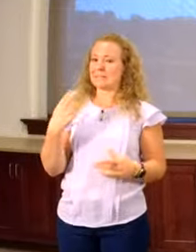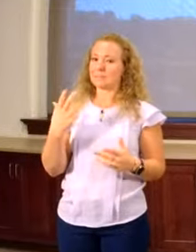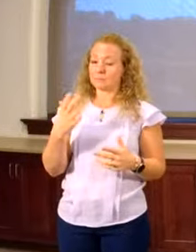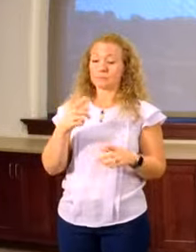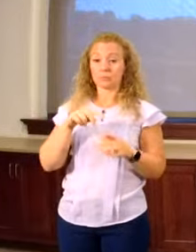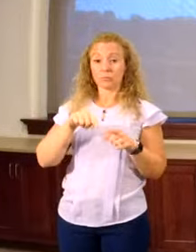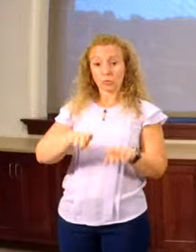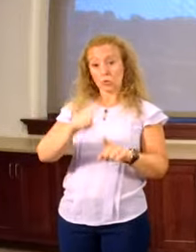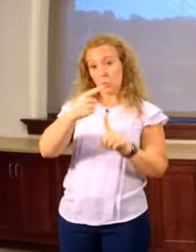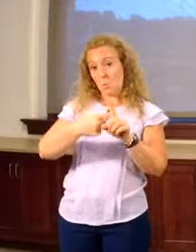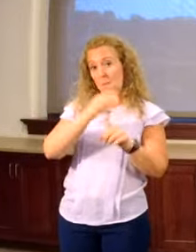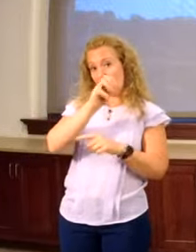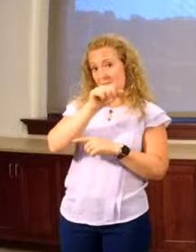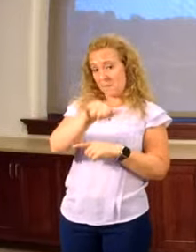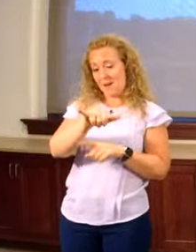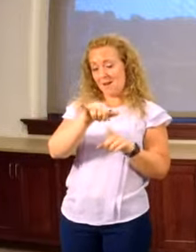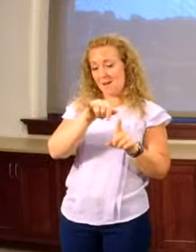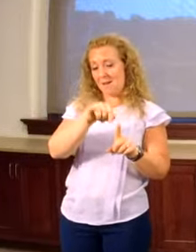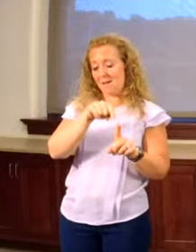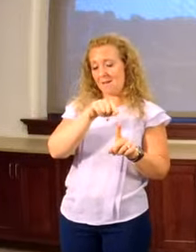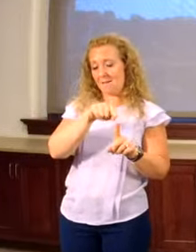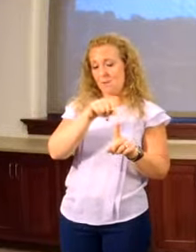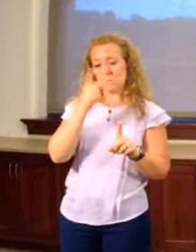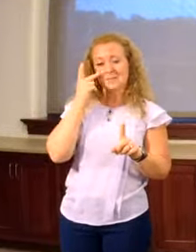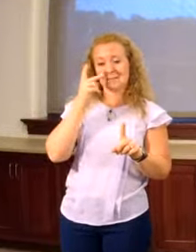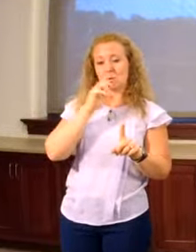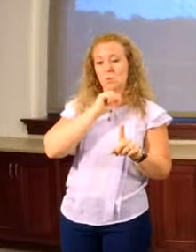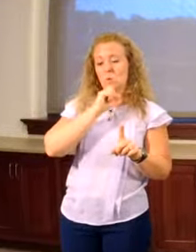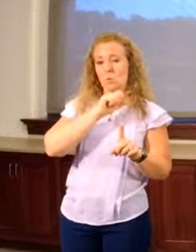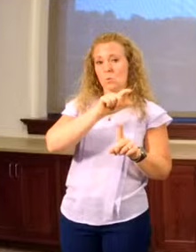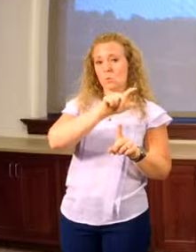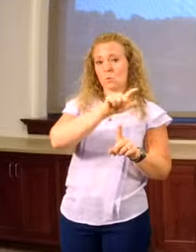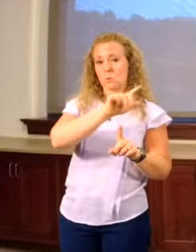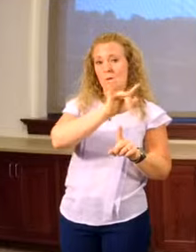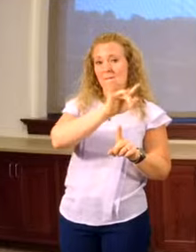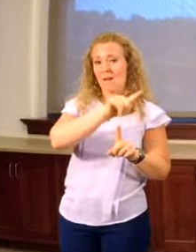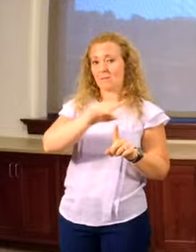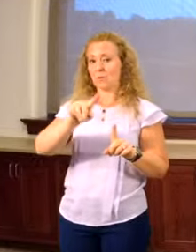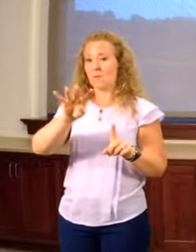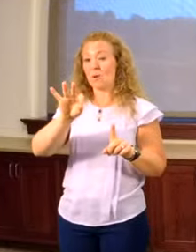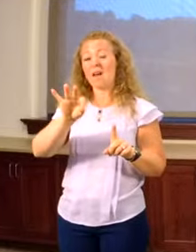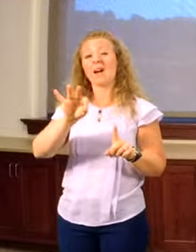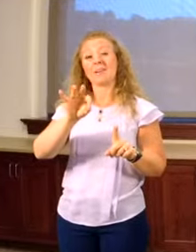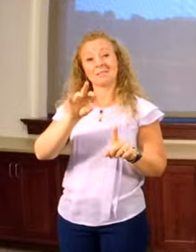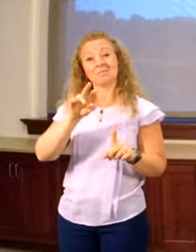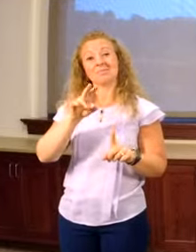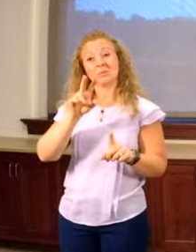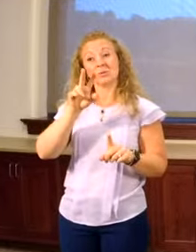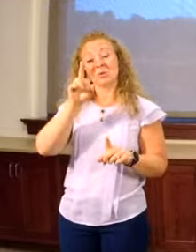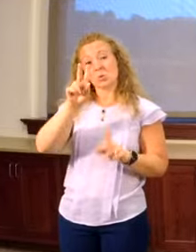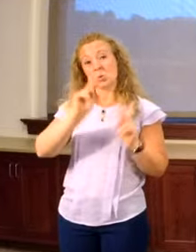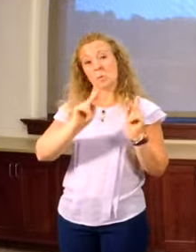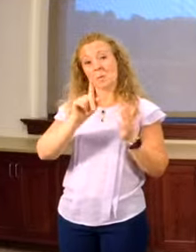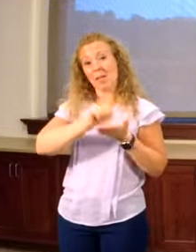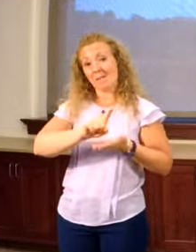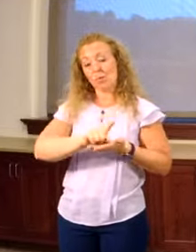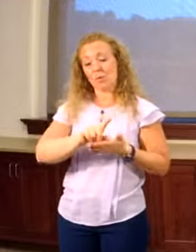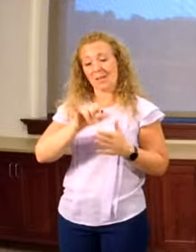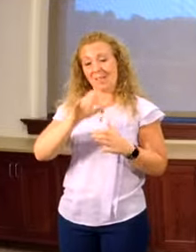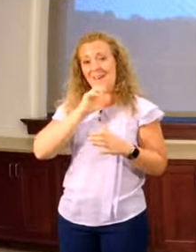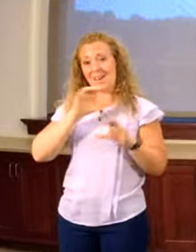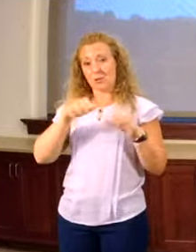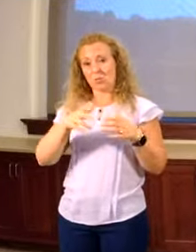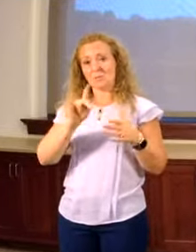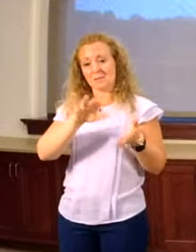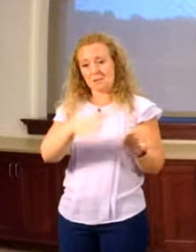of May, if you look at those 25 to 49, we lost about 2 people a week in that age range in